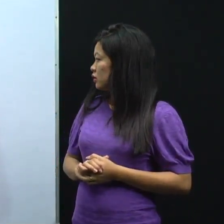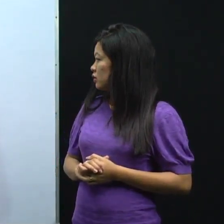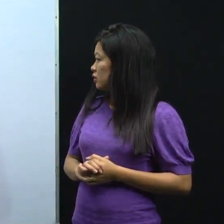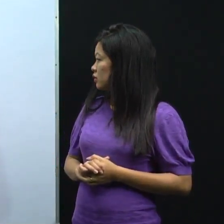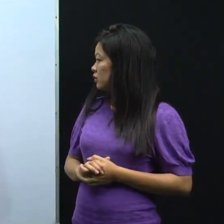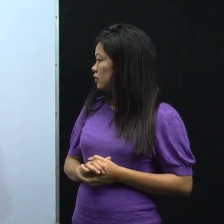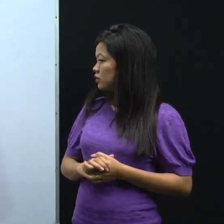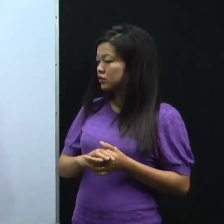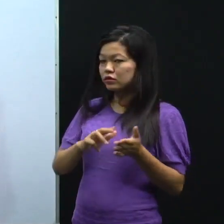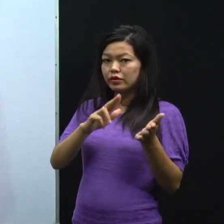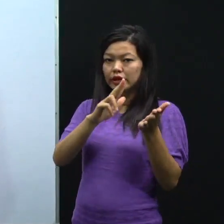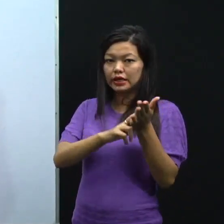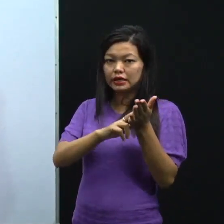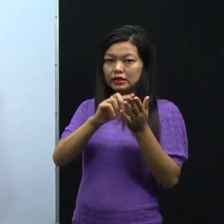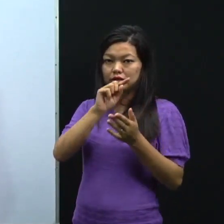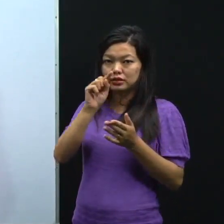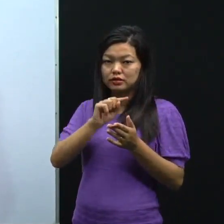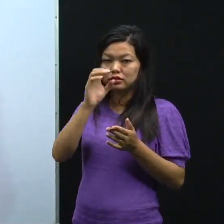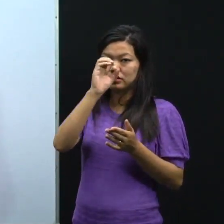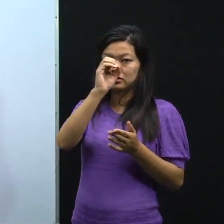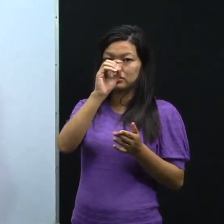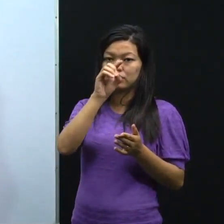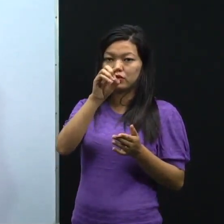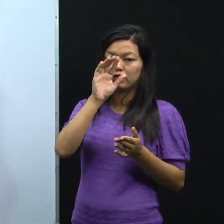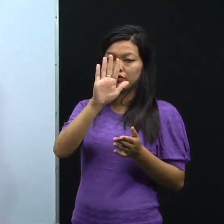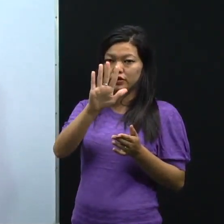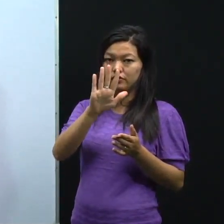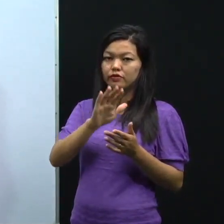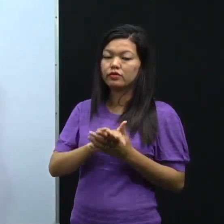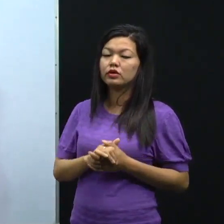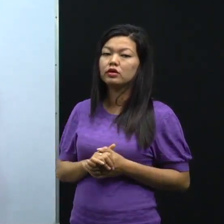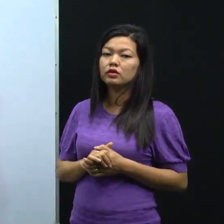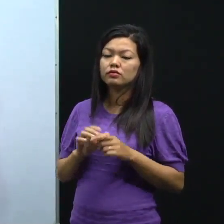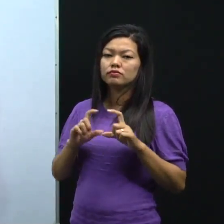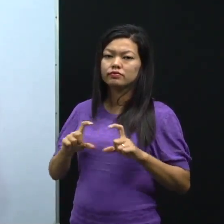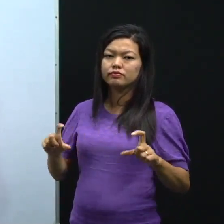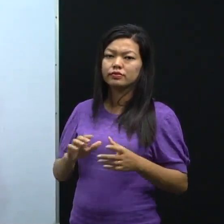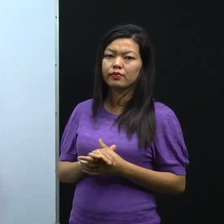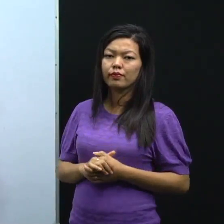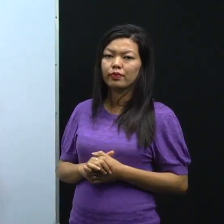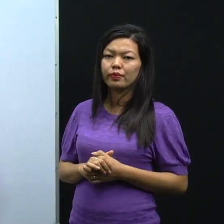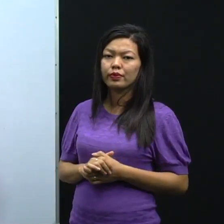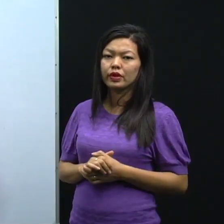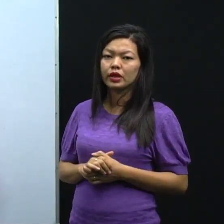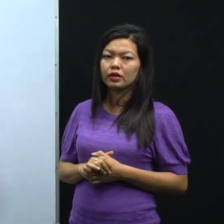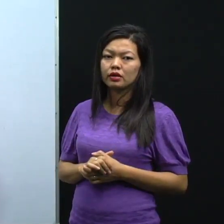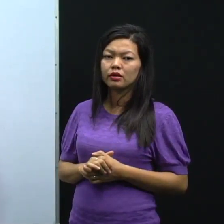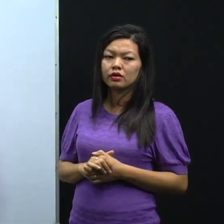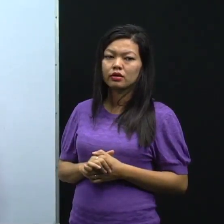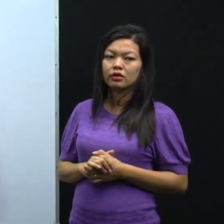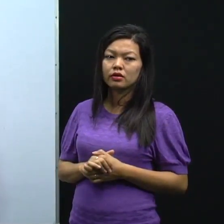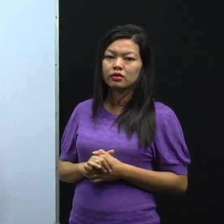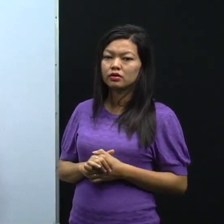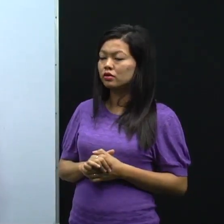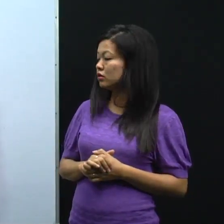this number of mole is given, right? It is 0.5. Clear? And then we